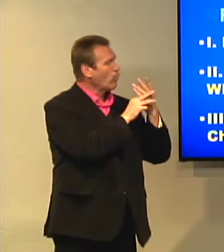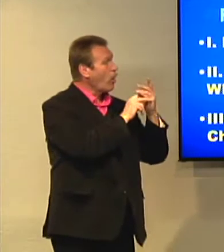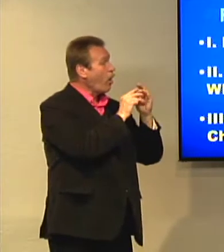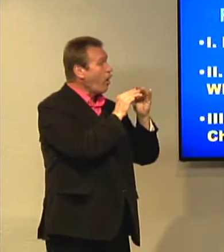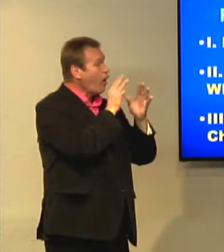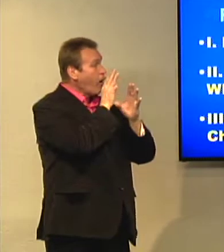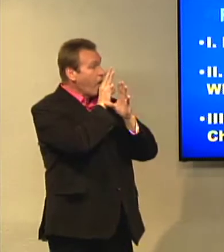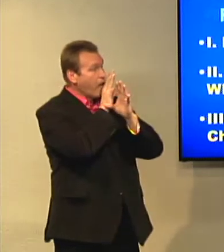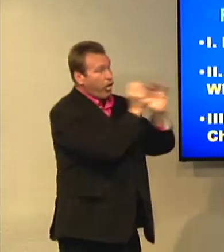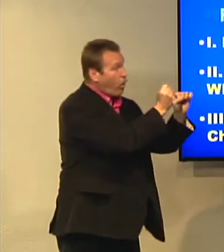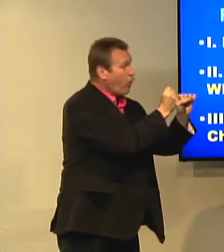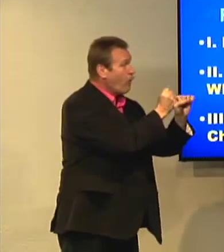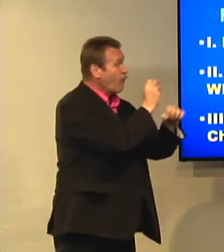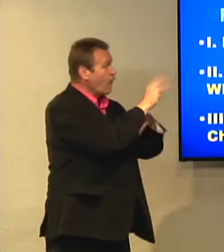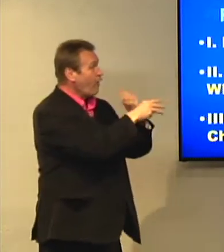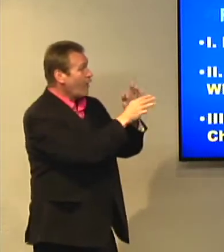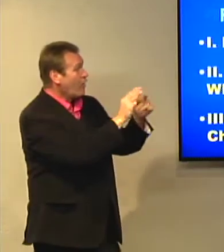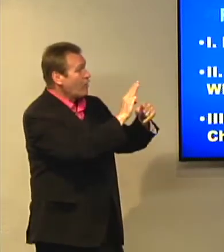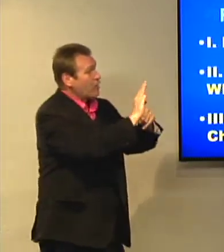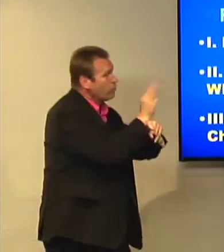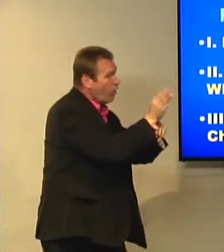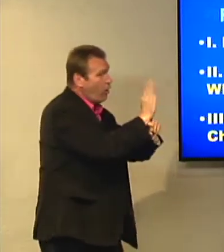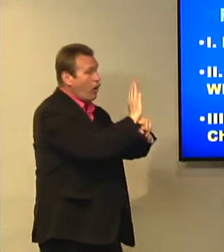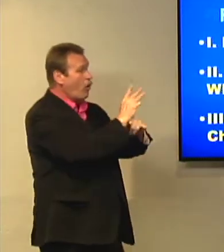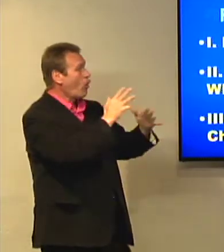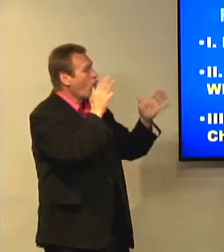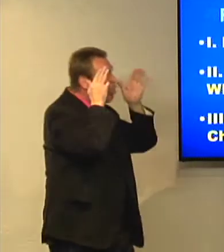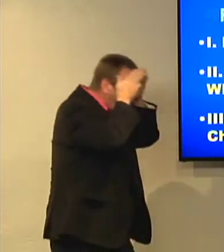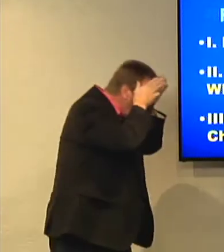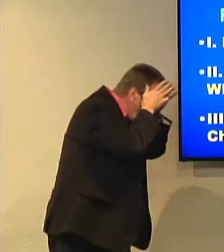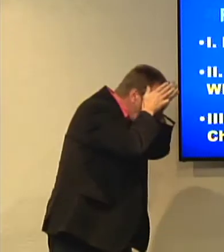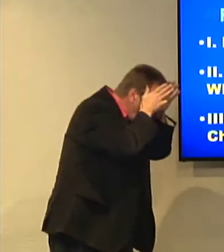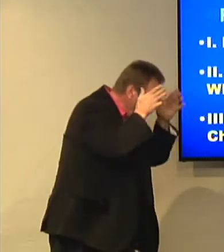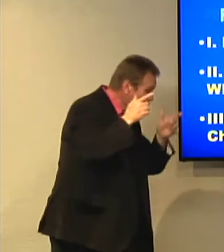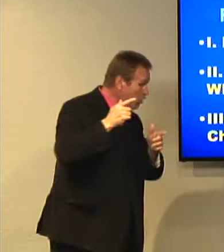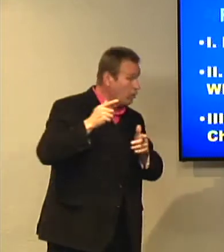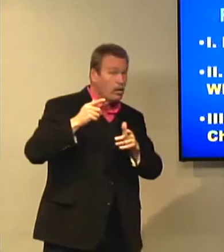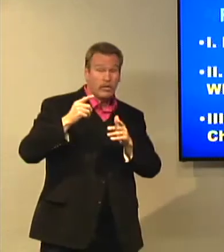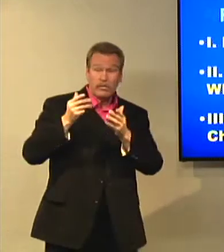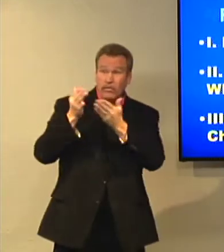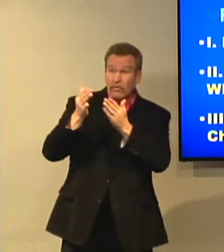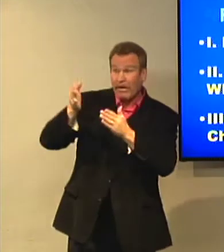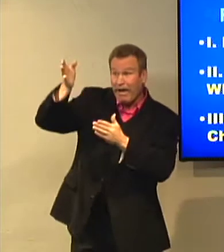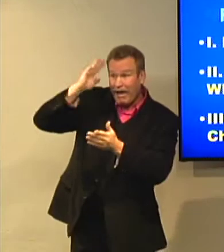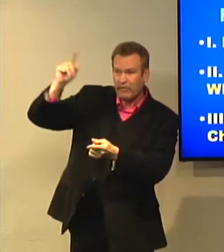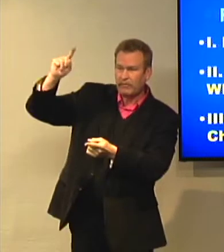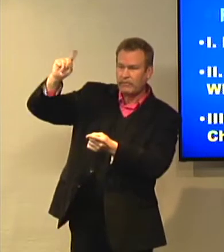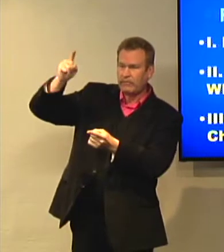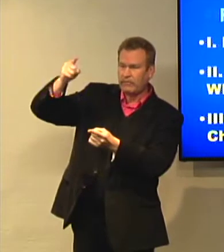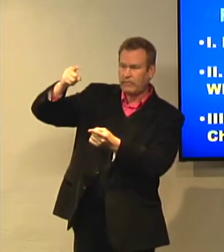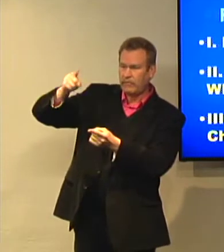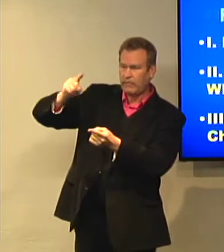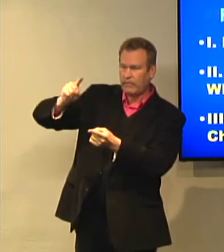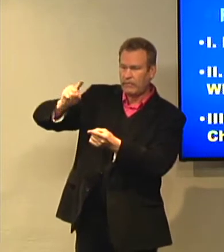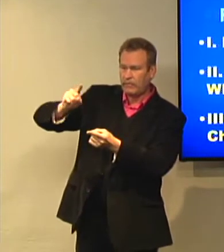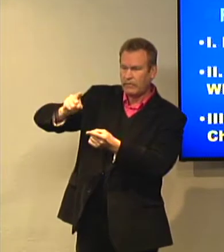The world's going to come and try to take us away and distract us with movies and all these different things. And sometimes